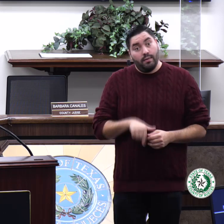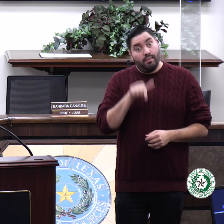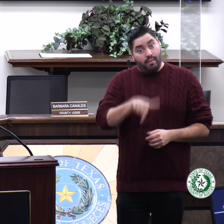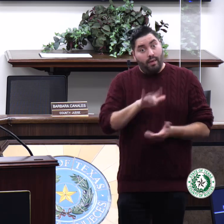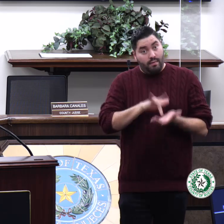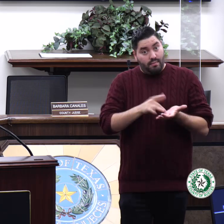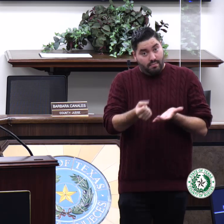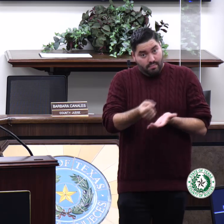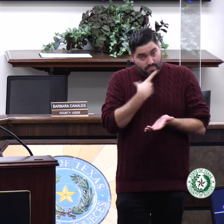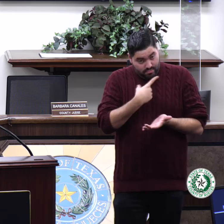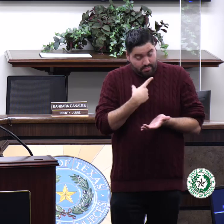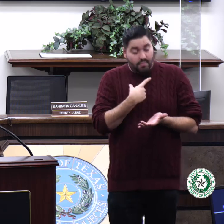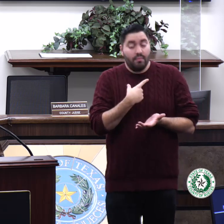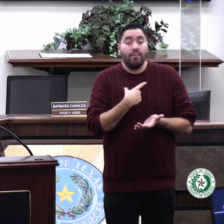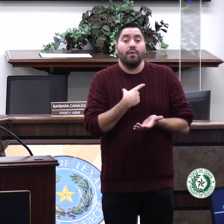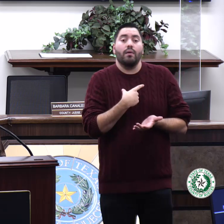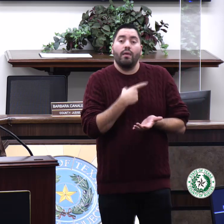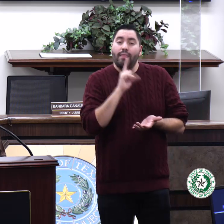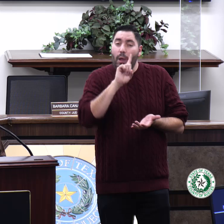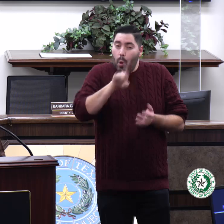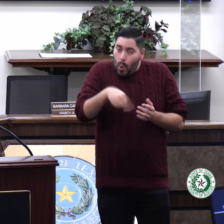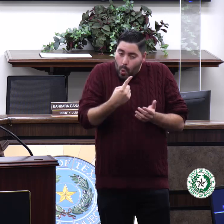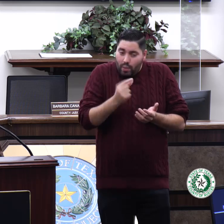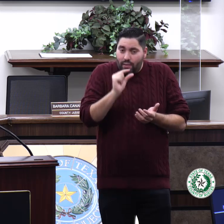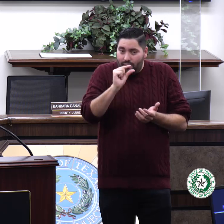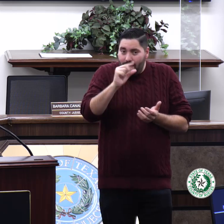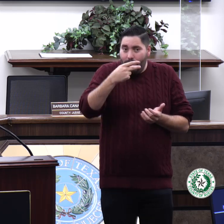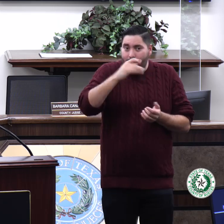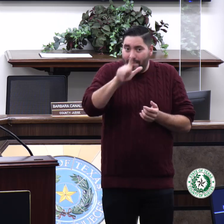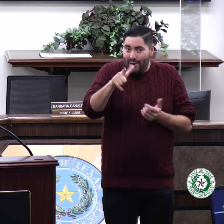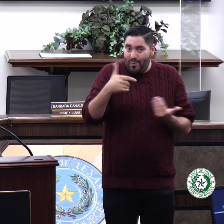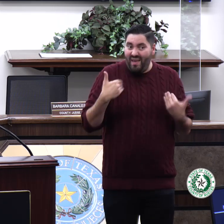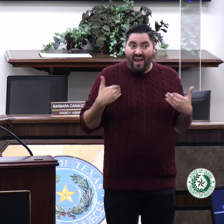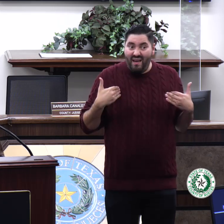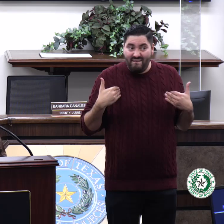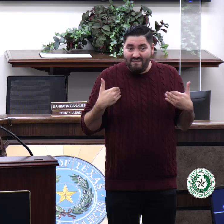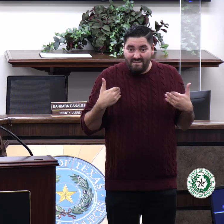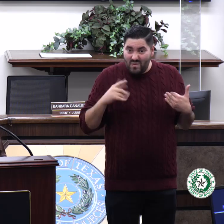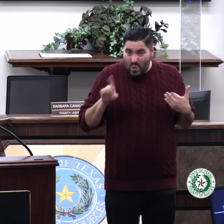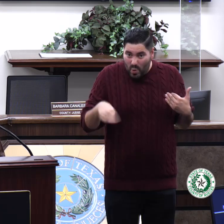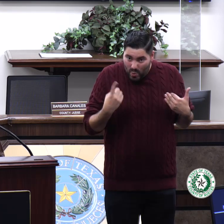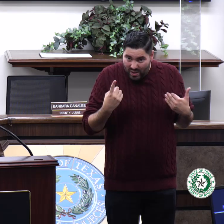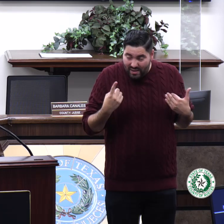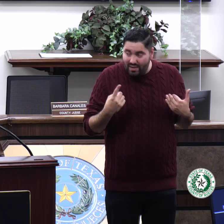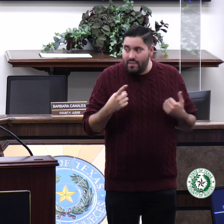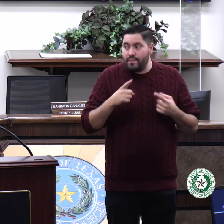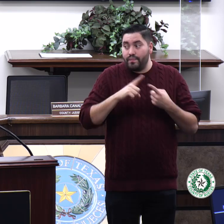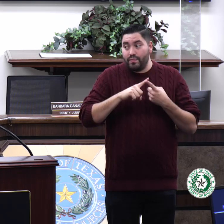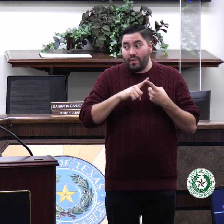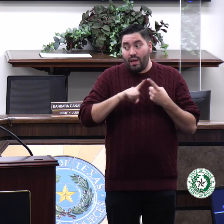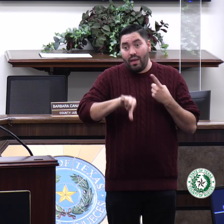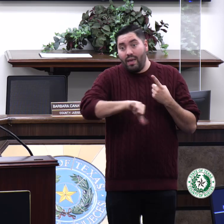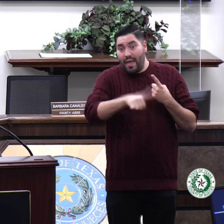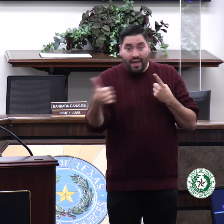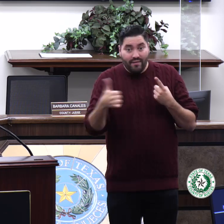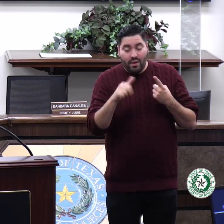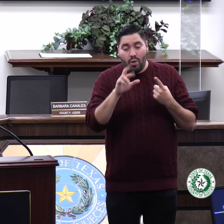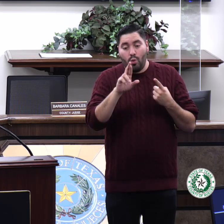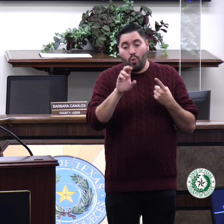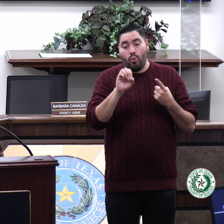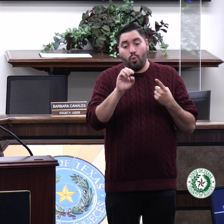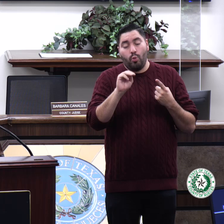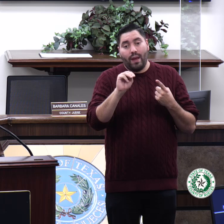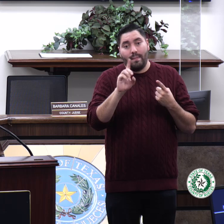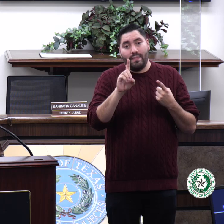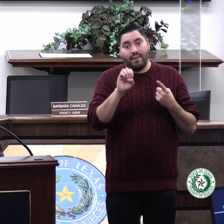particular antiviral is the only pill that we have. We have another antiviral, remember? Remdesivir,